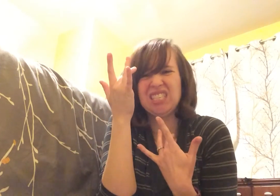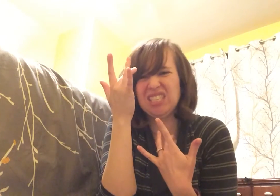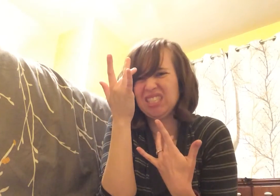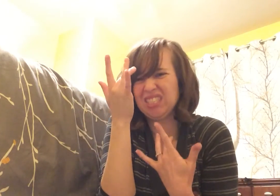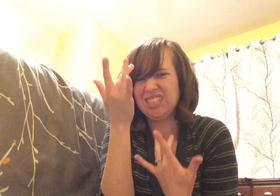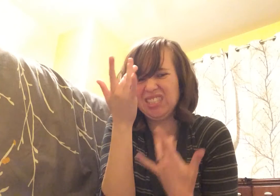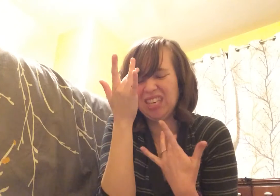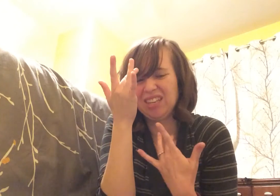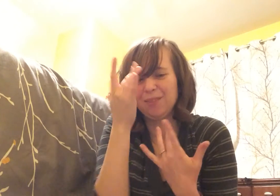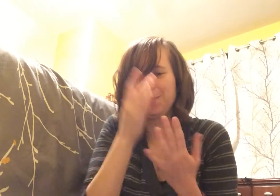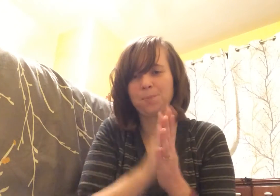Ugh, sick.